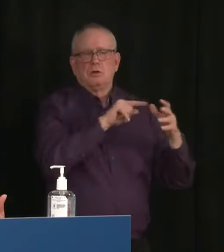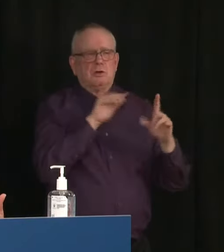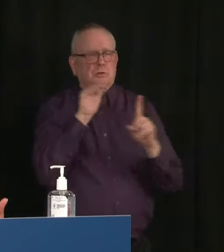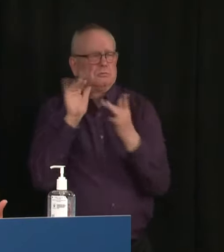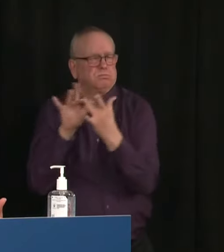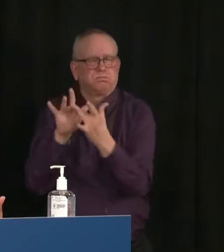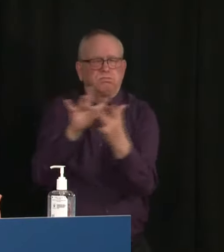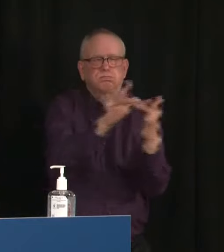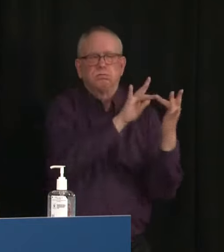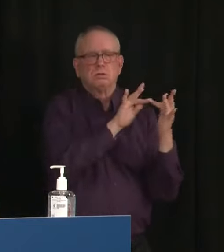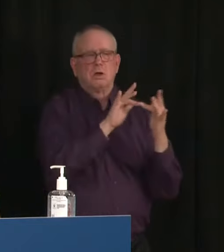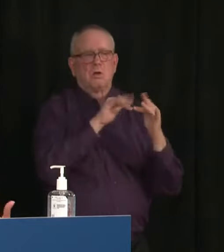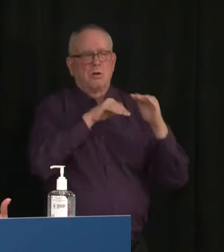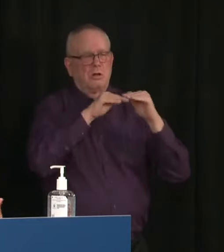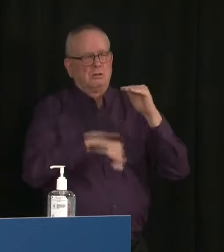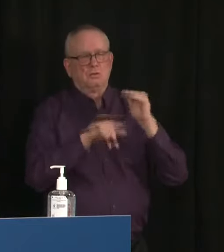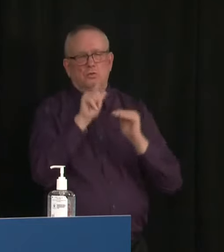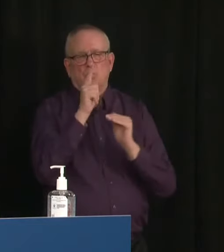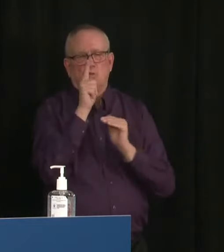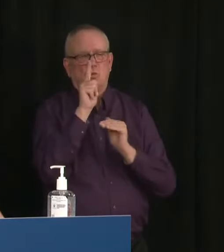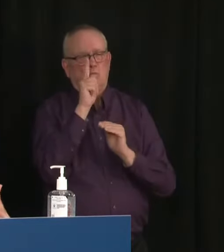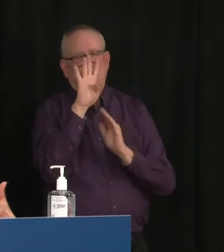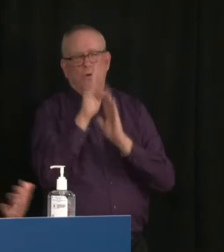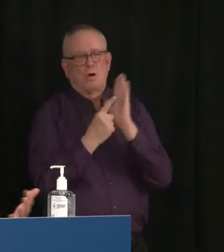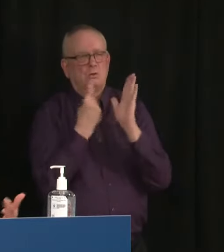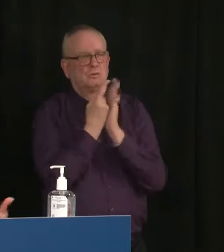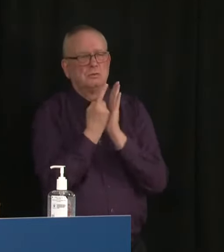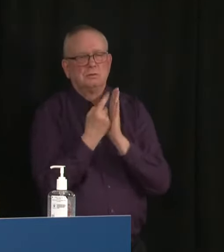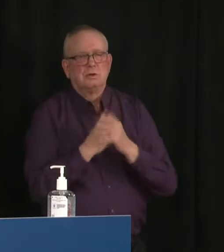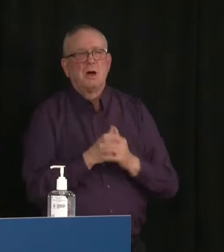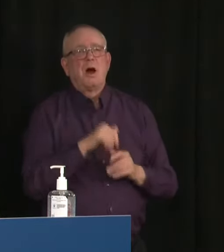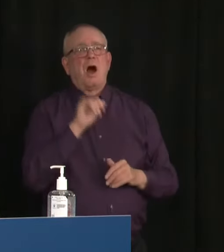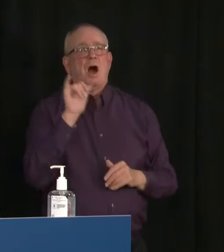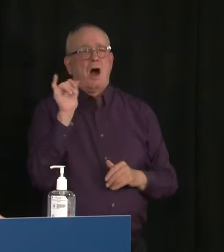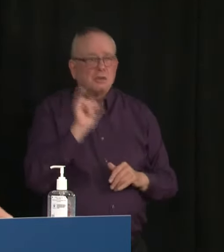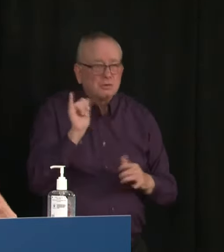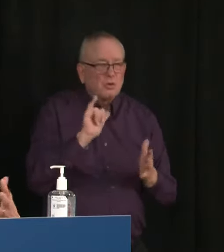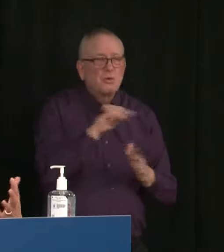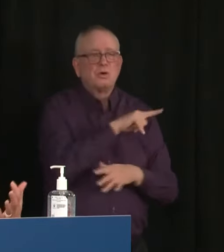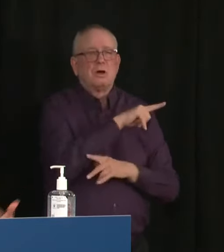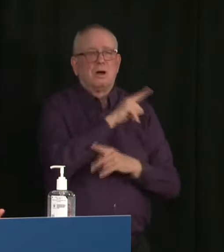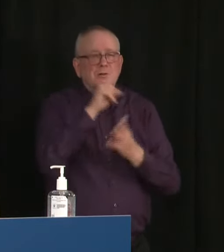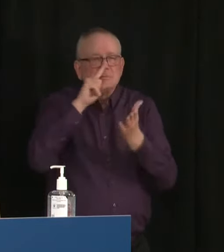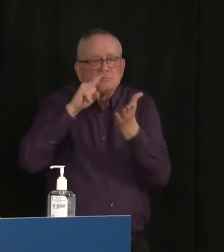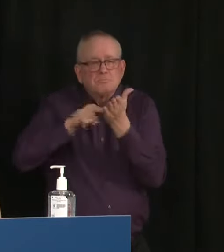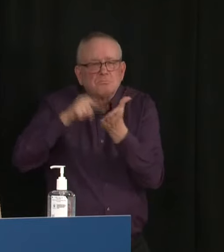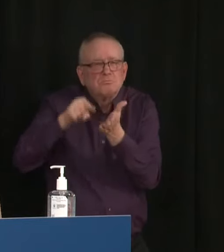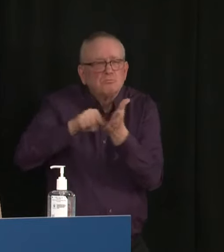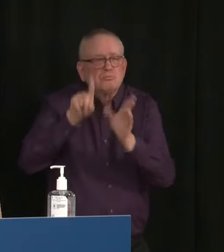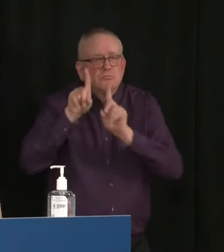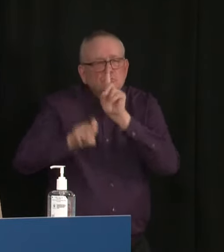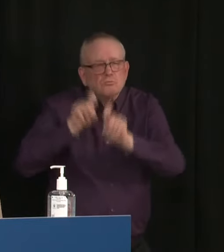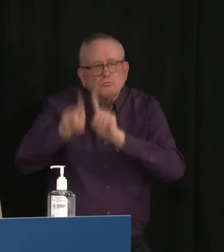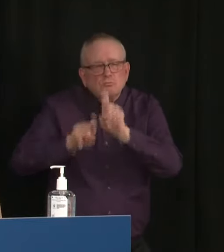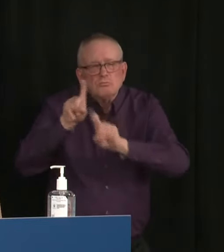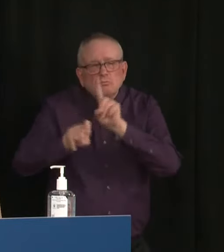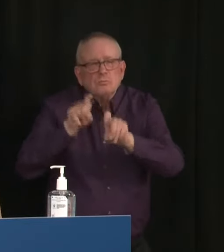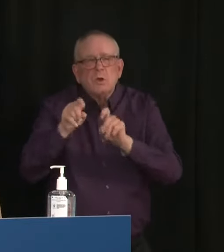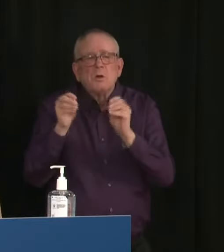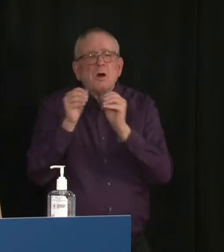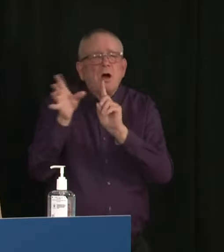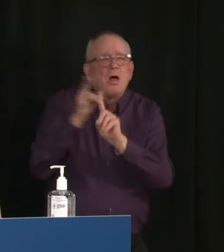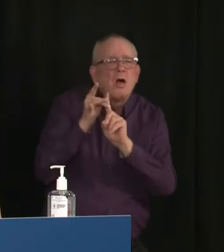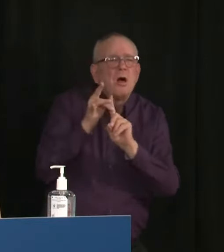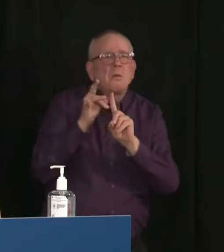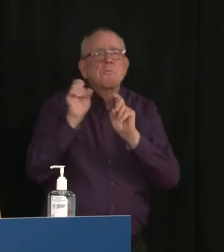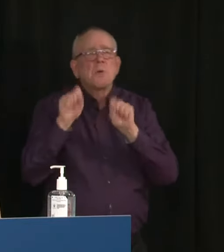from that case investigator so that we're able to understand where they likely acquired disease and the list of their close contacts. And